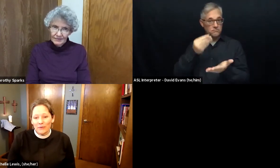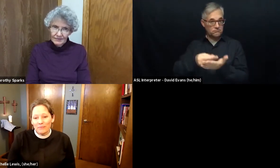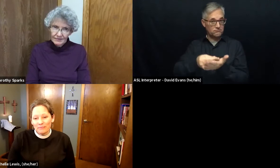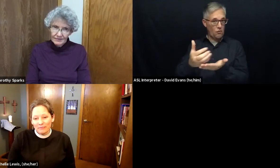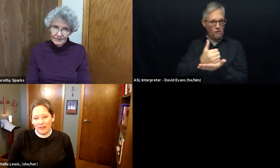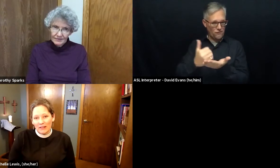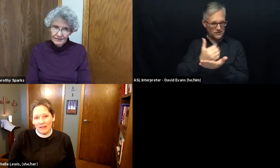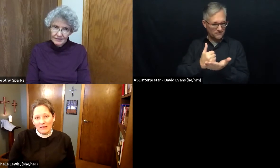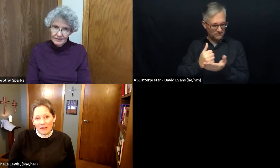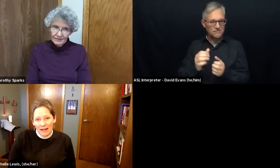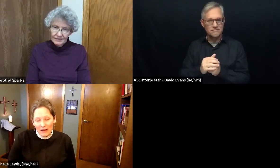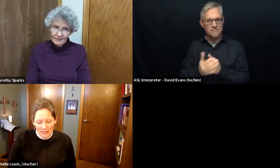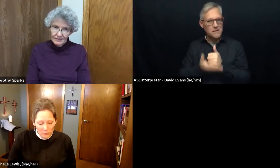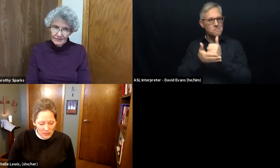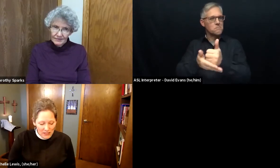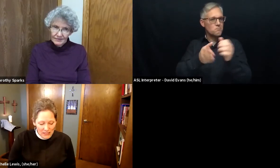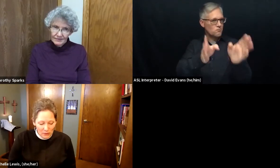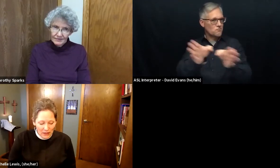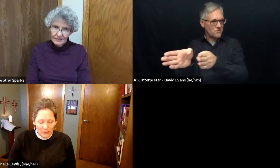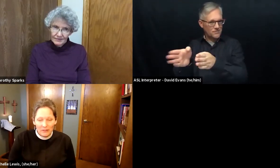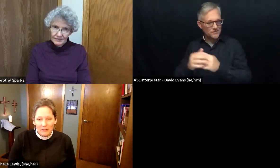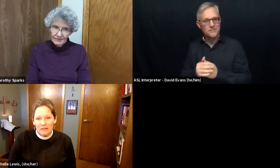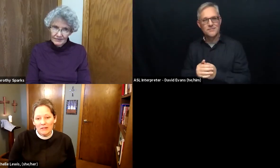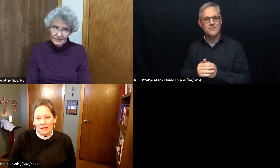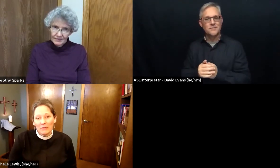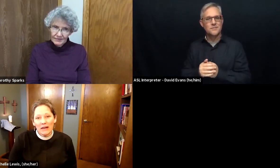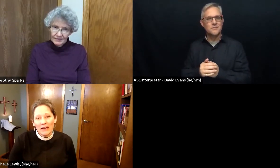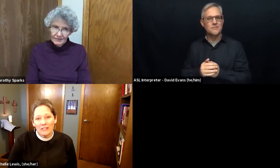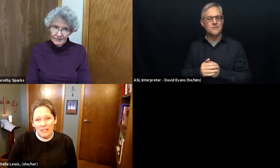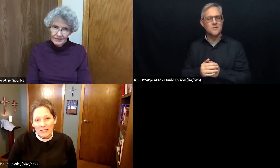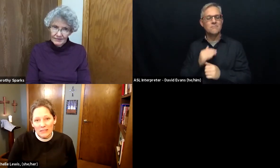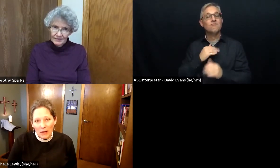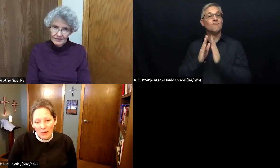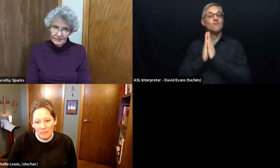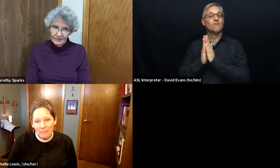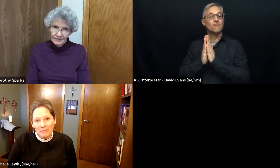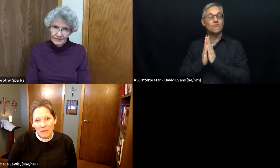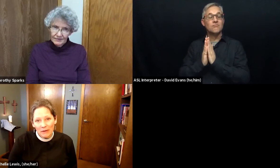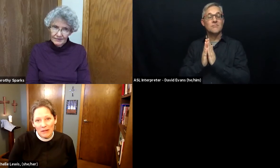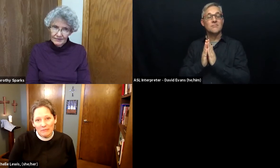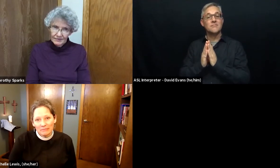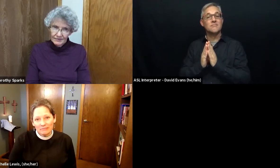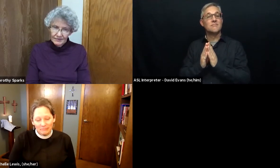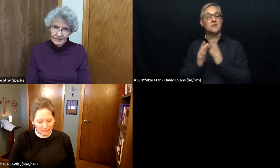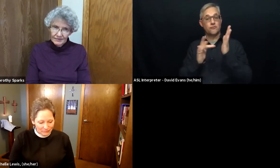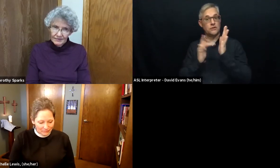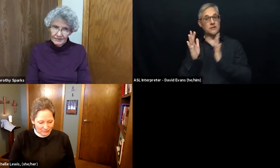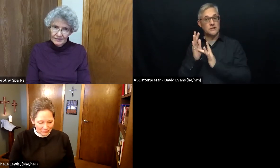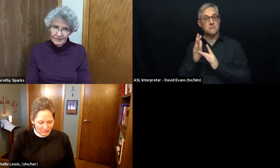so let us be inspired by Jesus' mom, Mary.